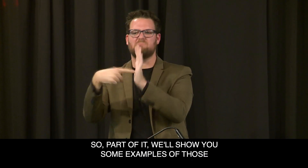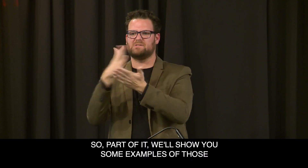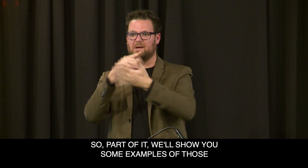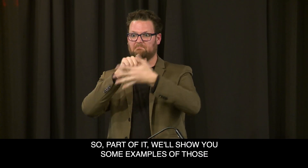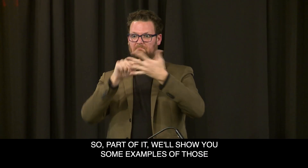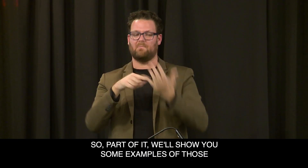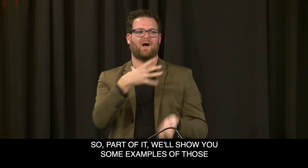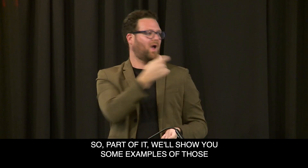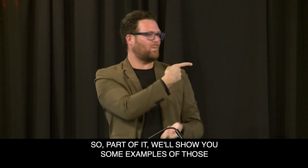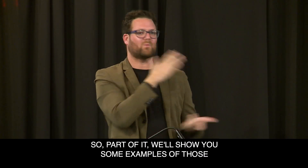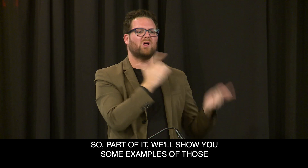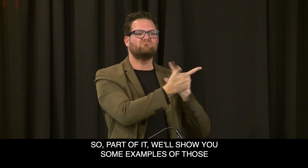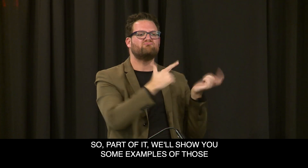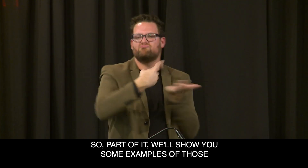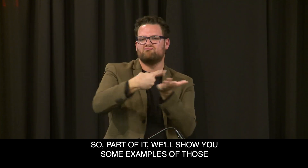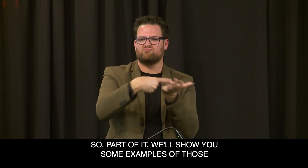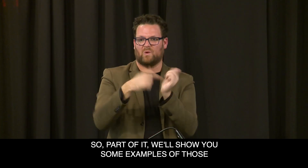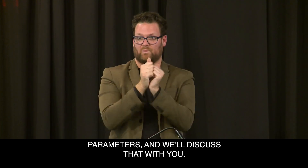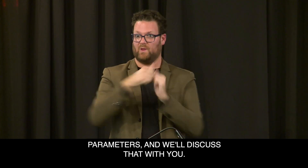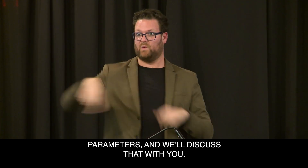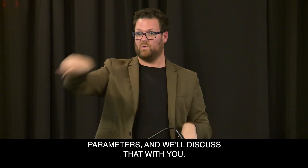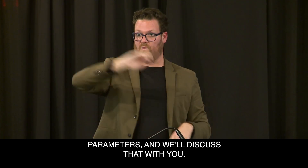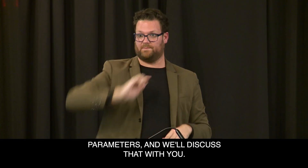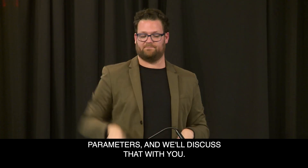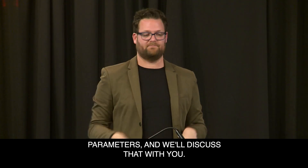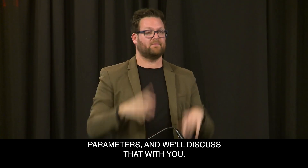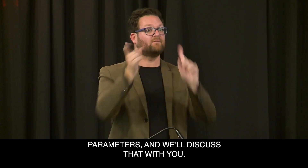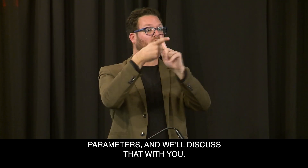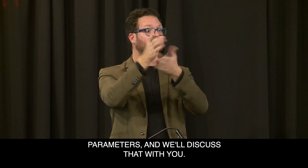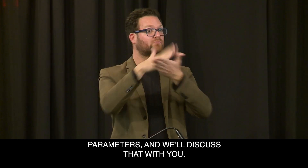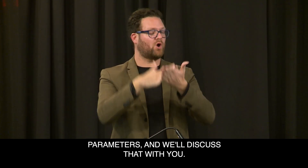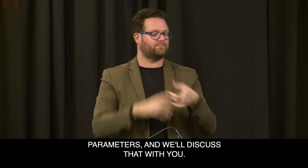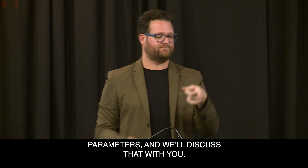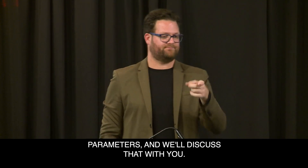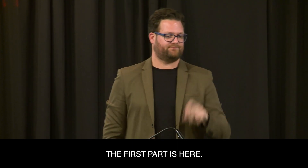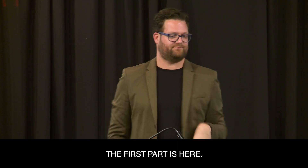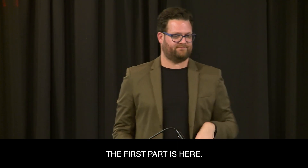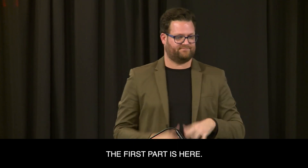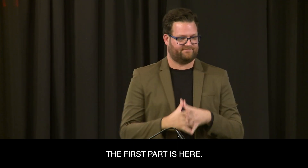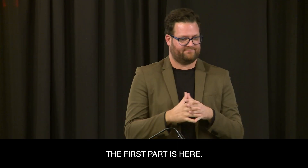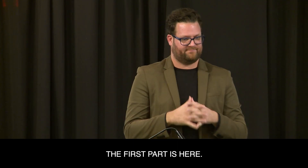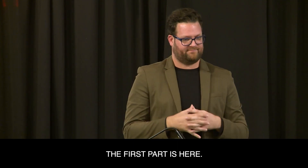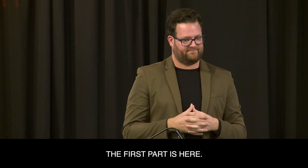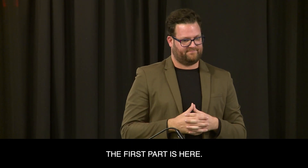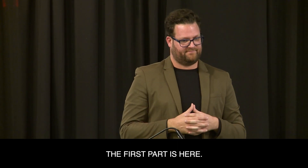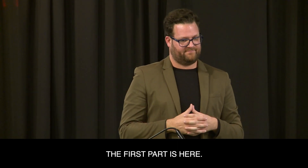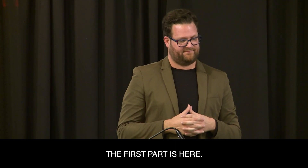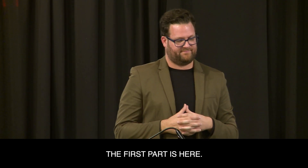we'll show you some examples of those parameters, and we'll discuss that with you. The first part is here.